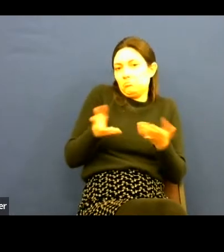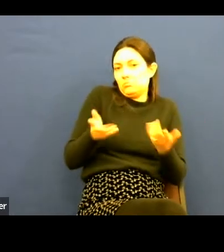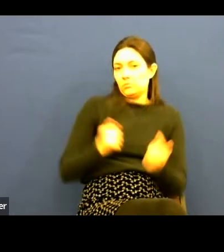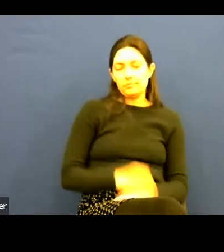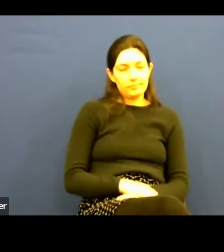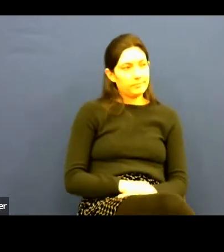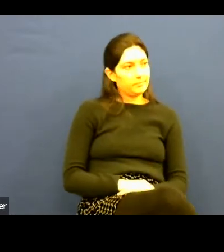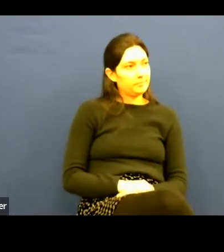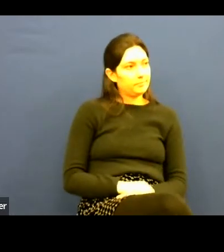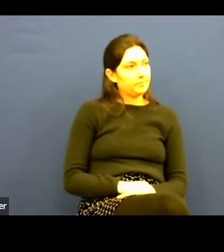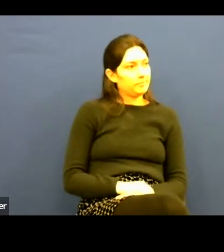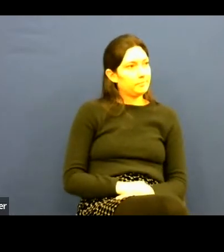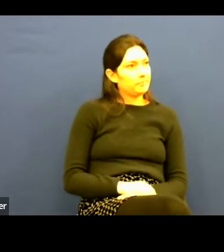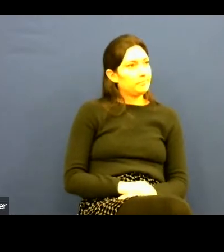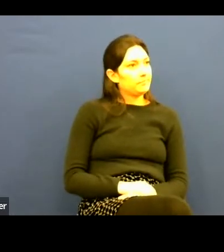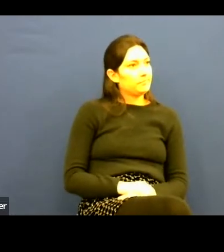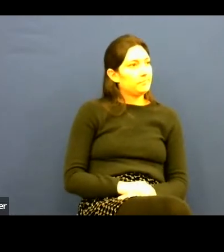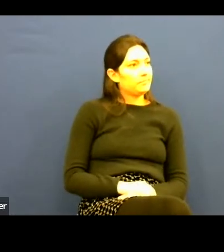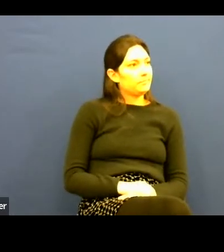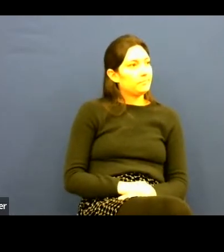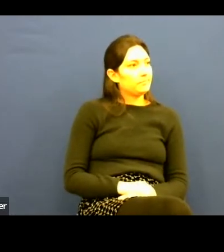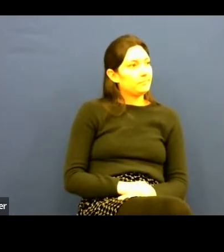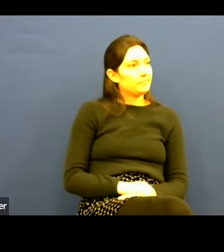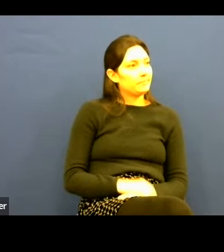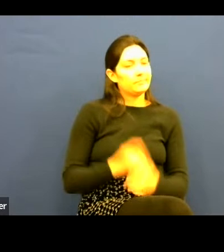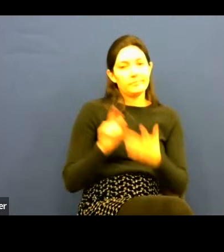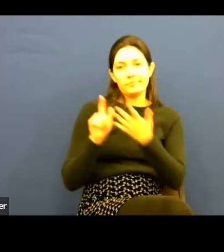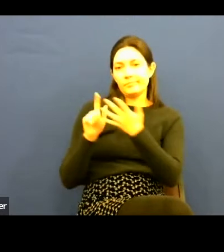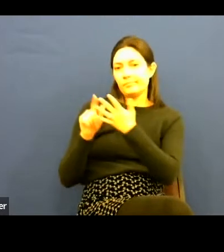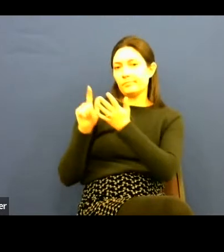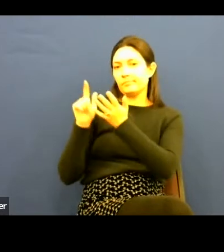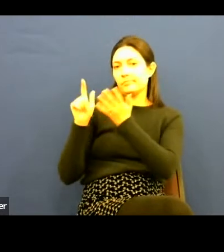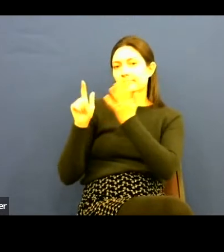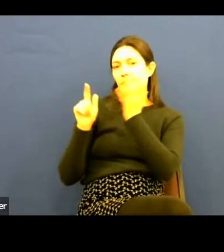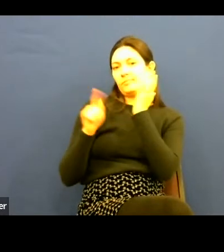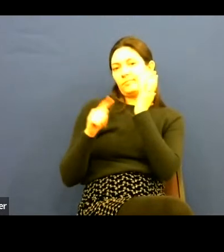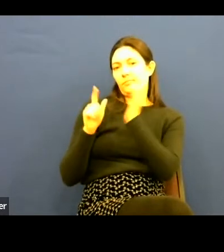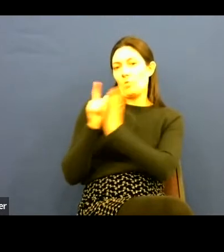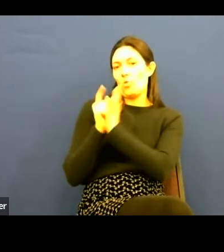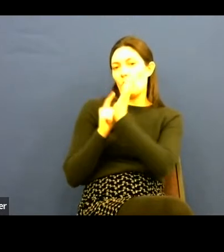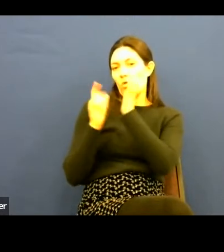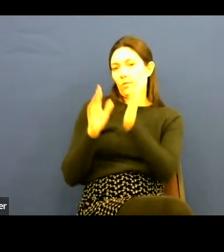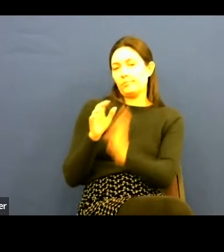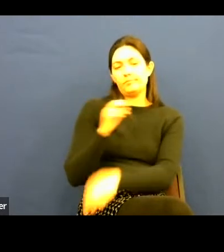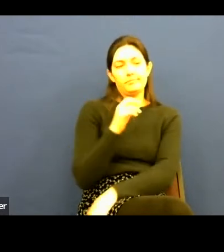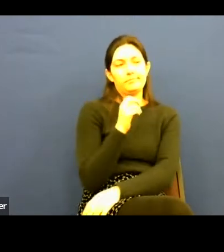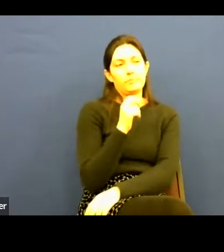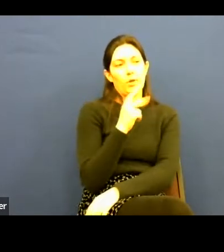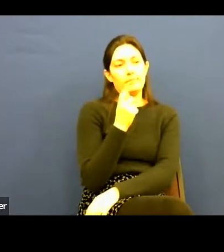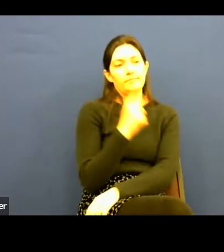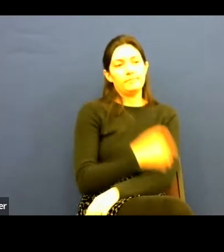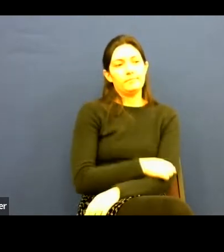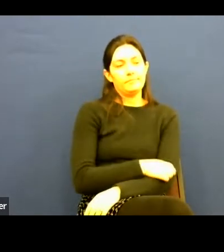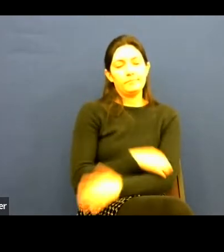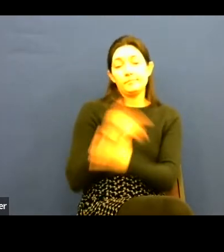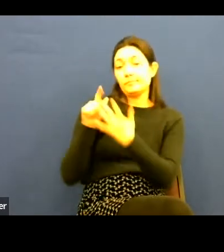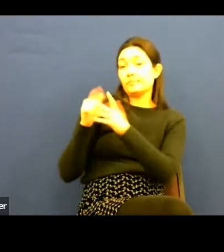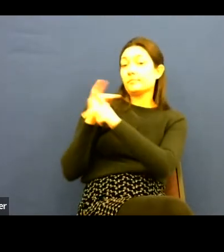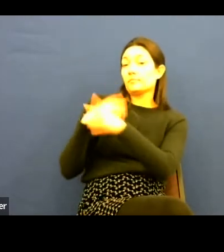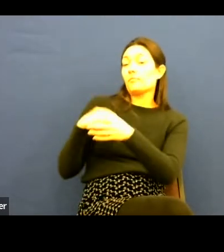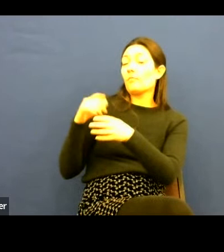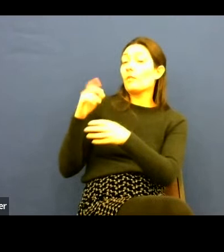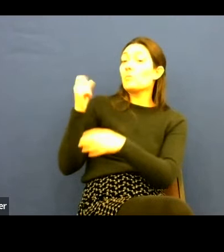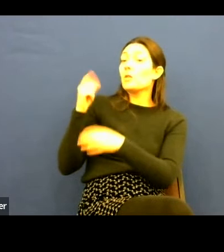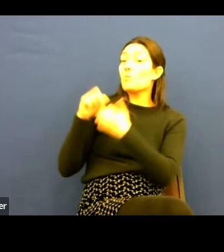Okay. and more specifically that it's off of the, again, same thing. When they're coming in, what the issue is, when they come in